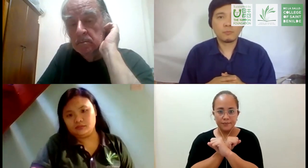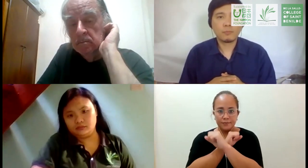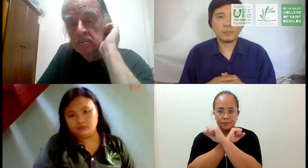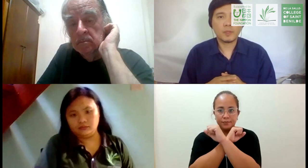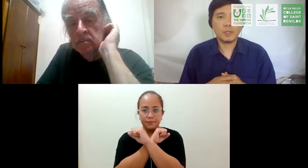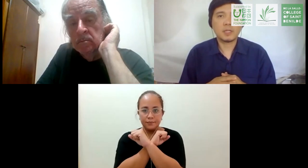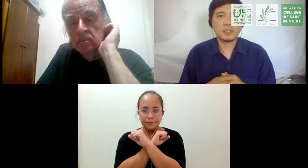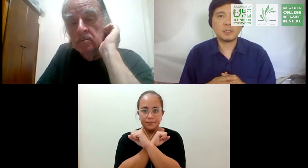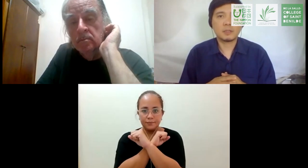Yes, sir.